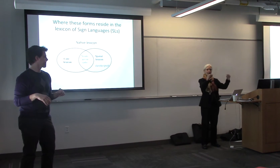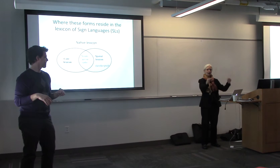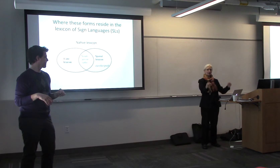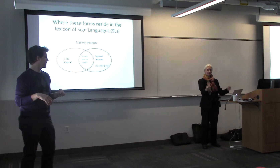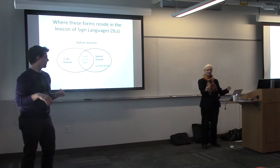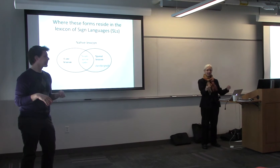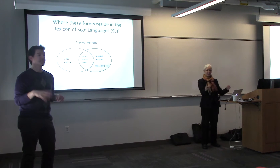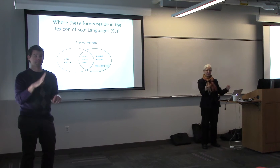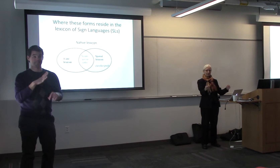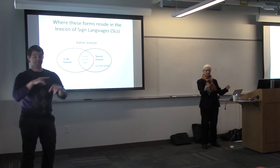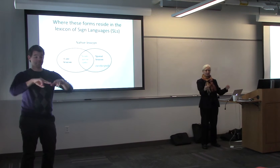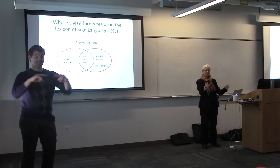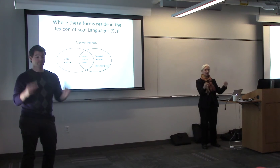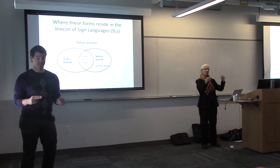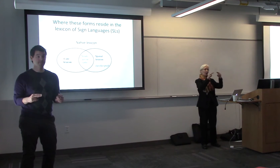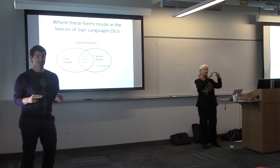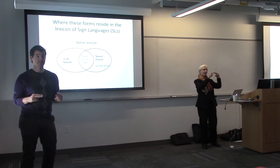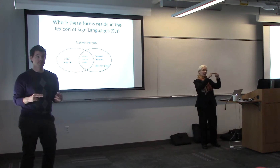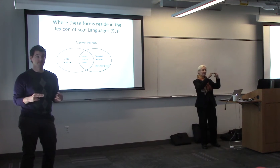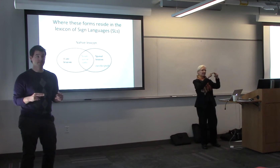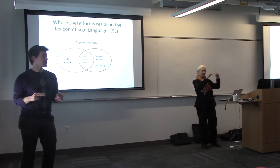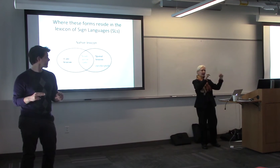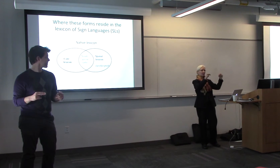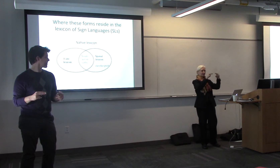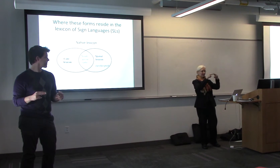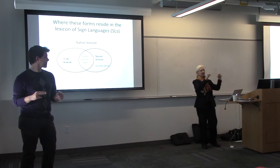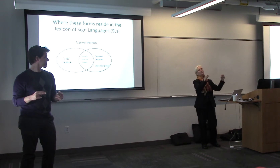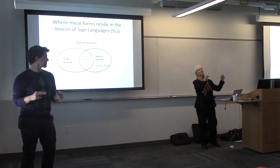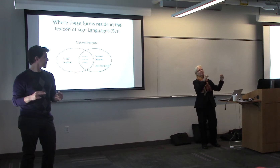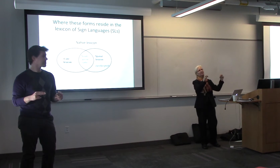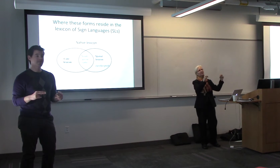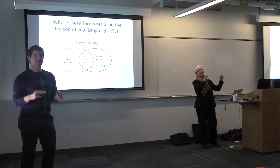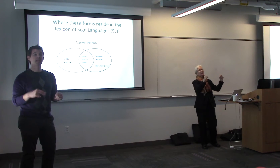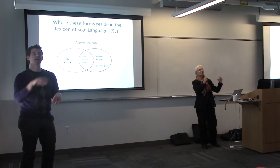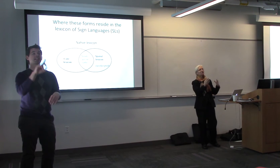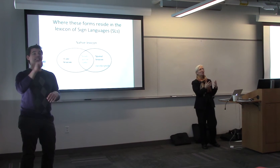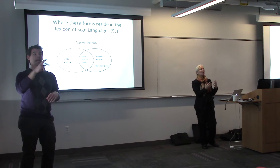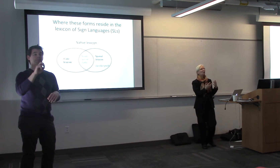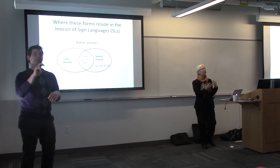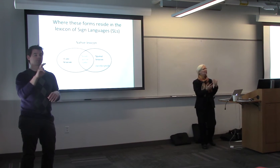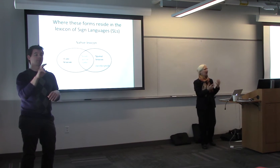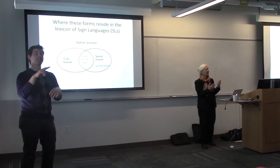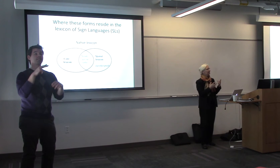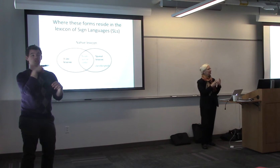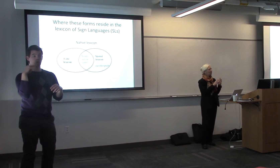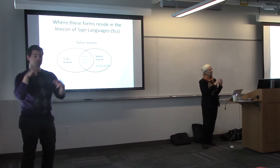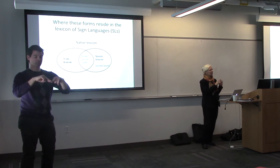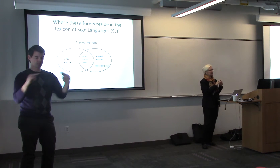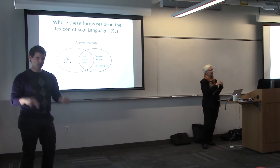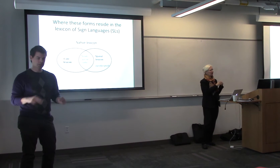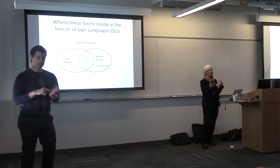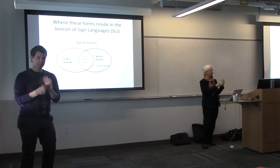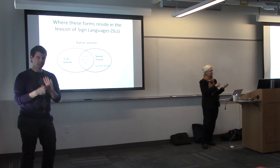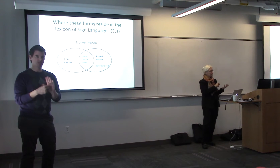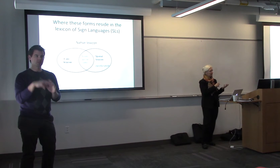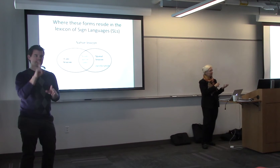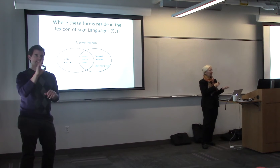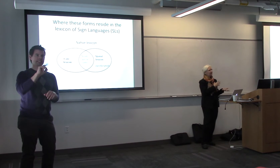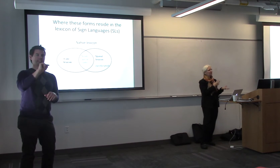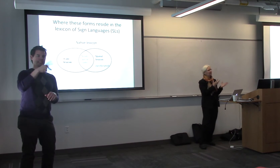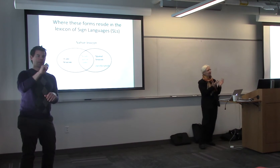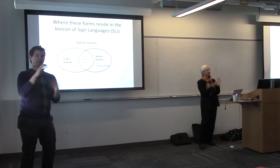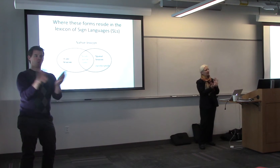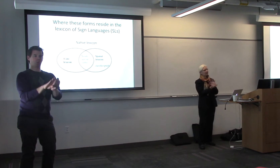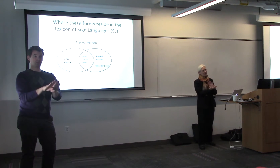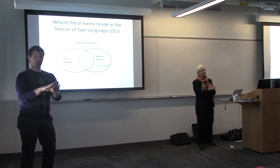close a box with tape, you also have the noun tape. So you have forms that are verbs